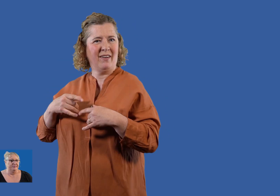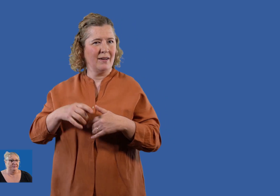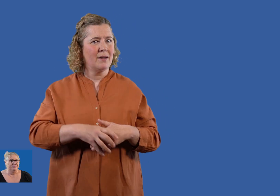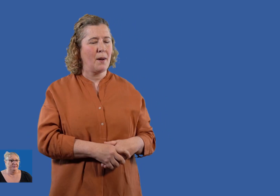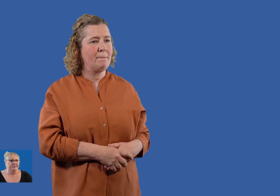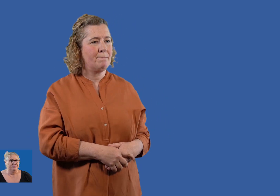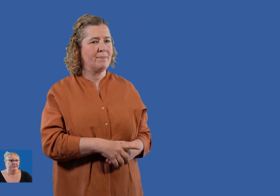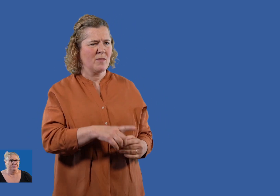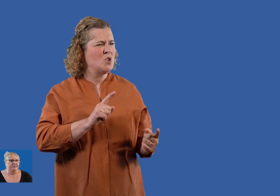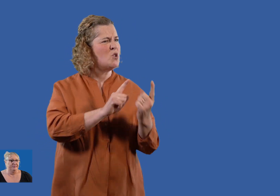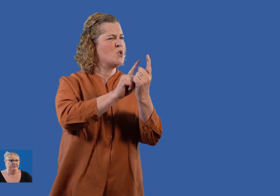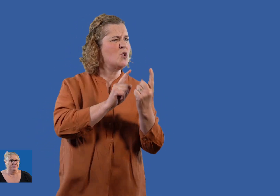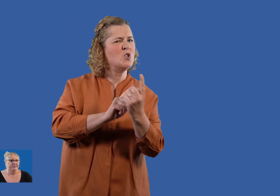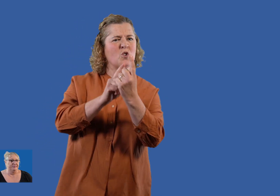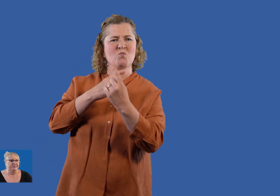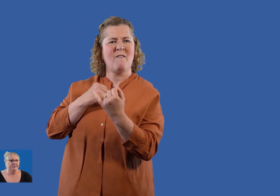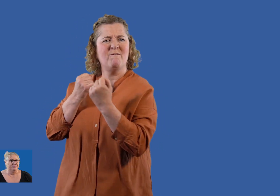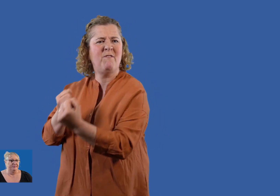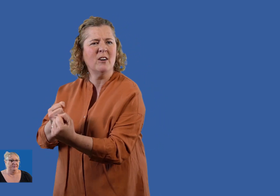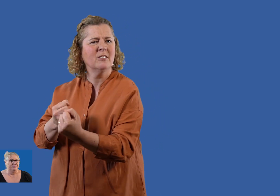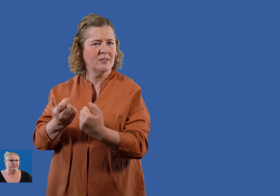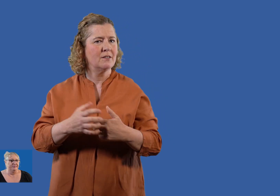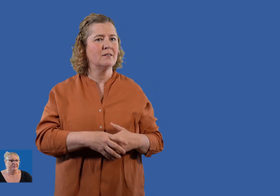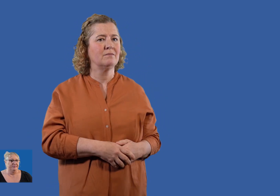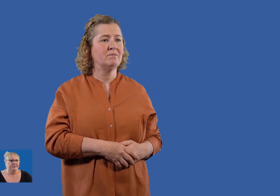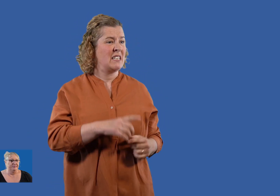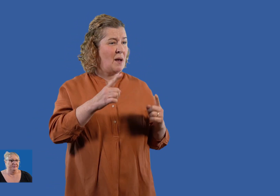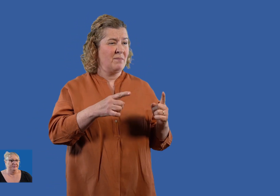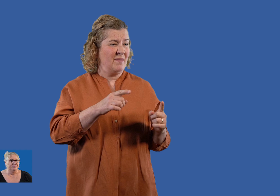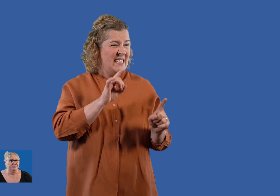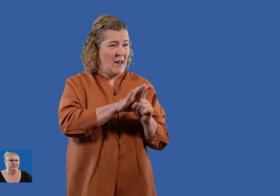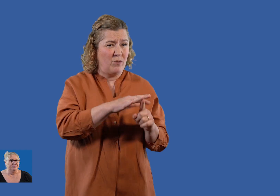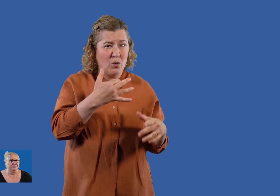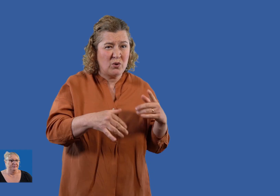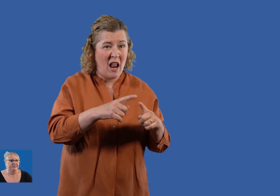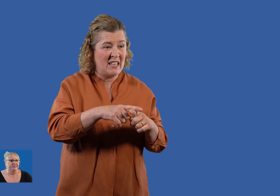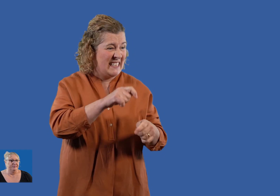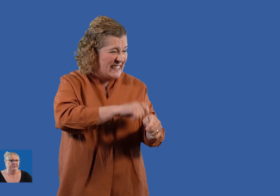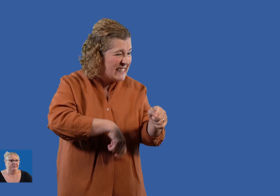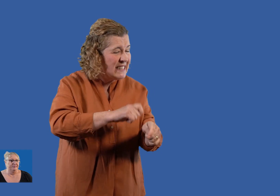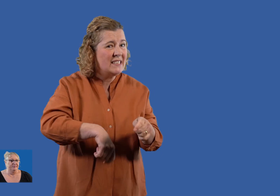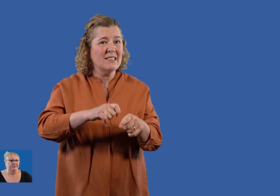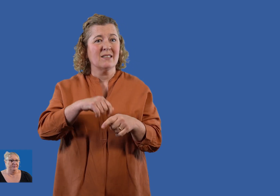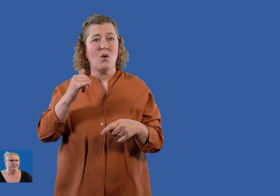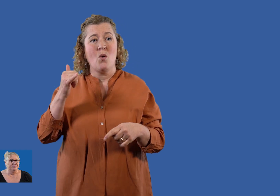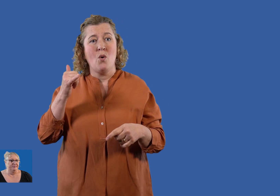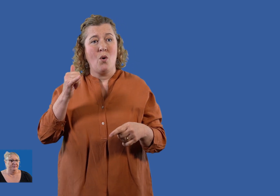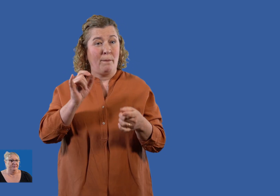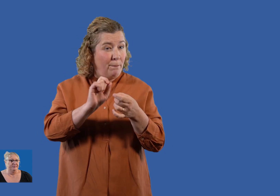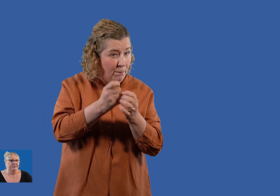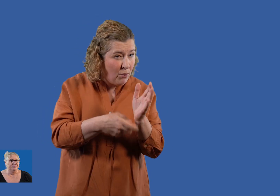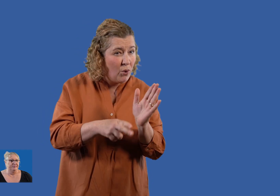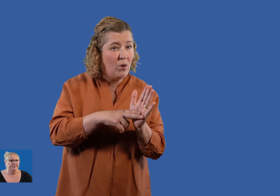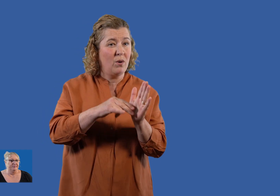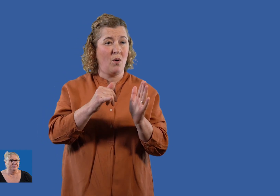fighting others. Sometimes they self-harm, they burn themselves, they might eat until they're